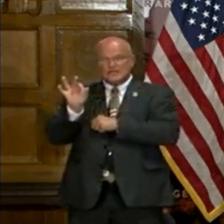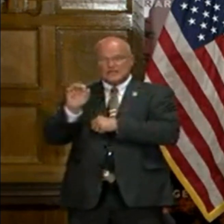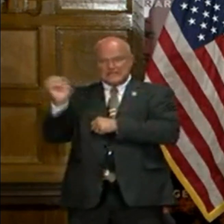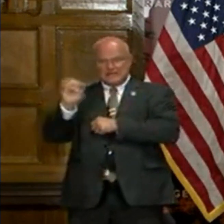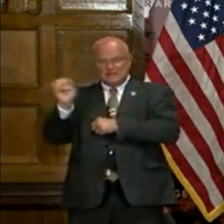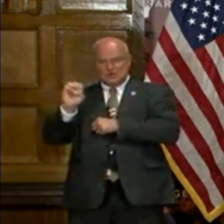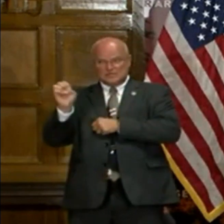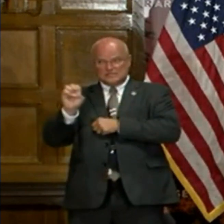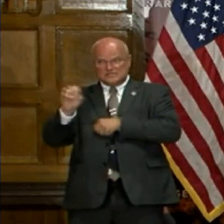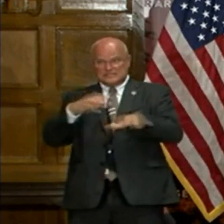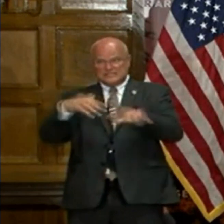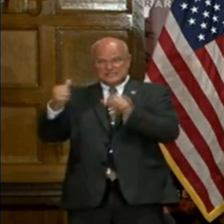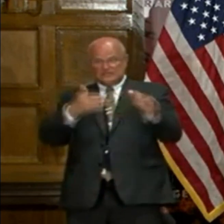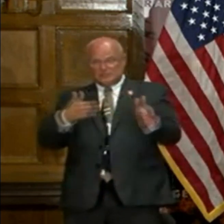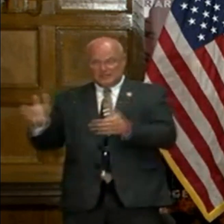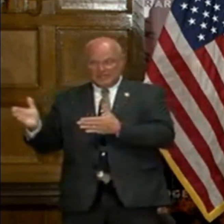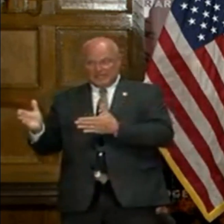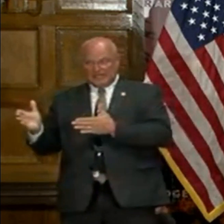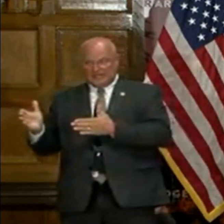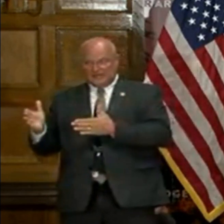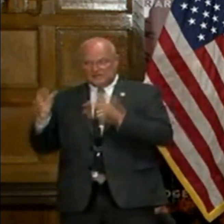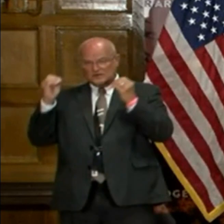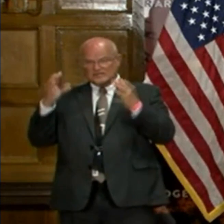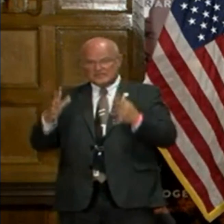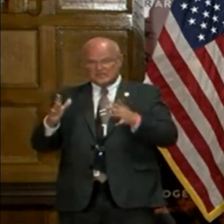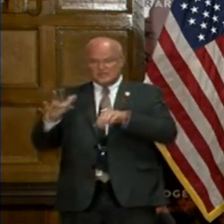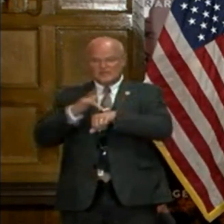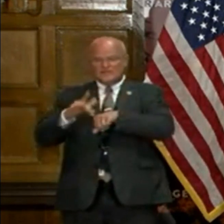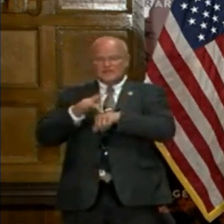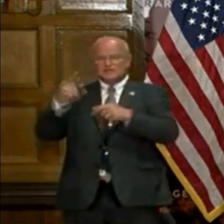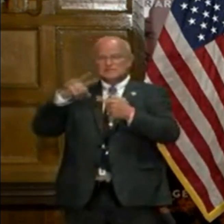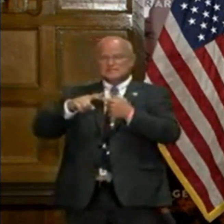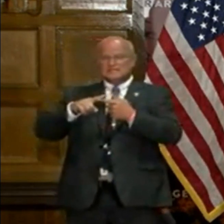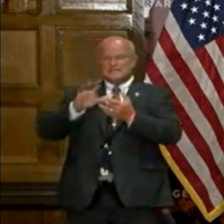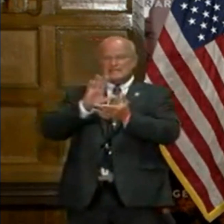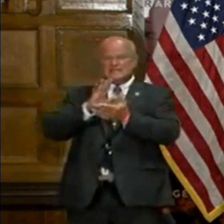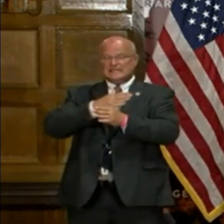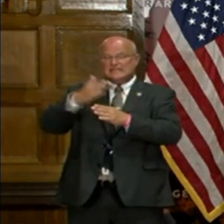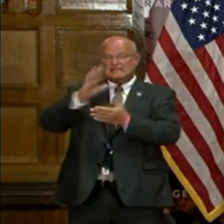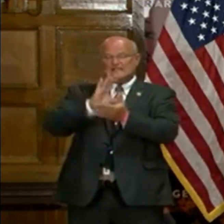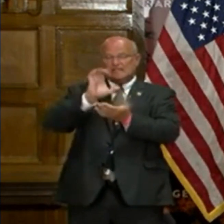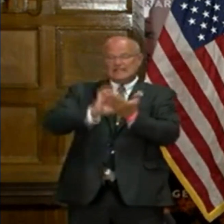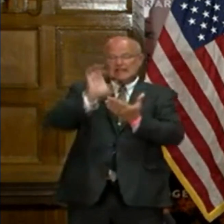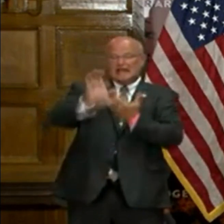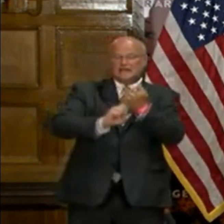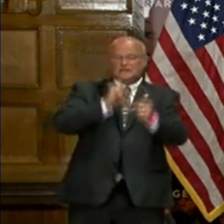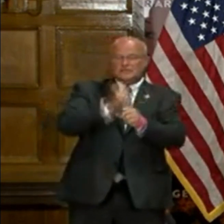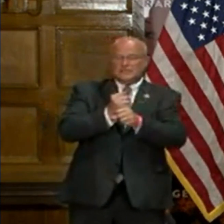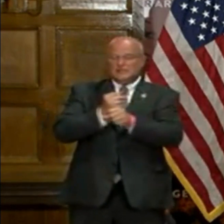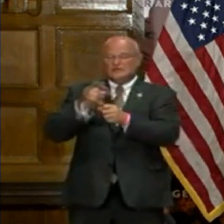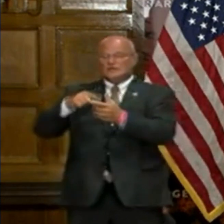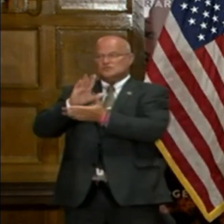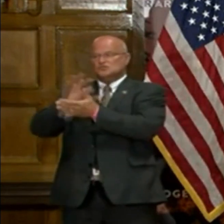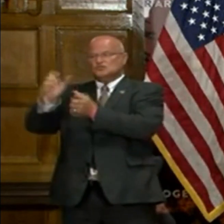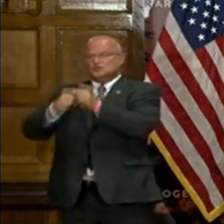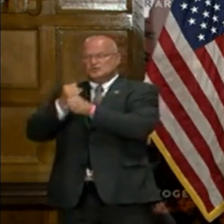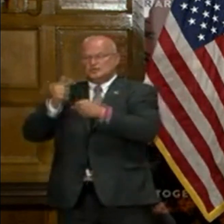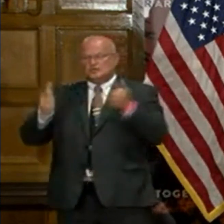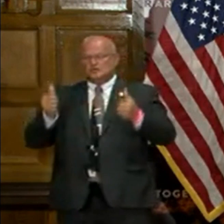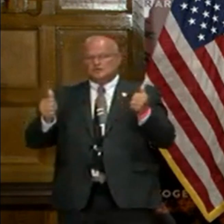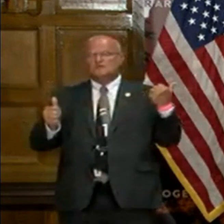COVID-19 emergency leave plan Yes. for teachers be available until the end of the calendar year or until the end of the school